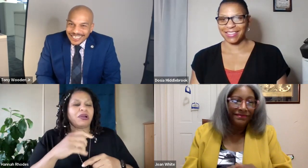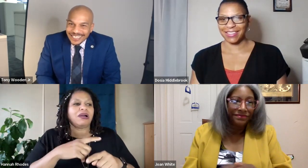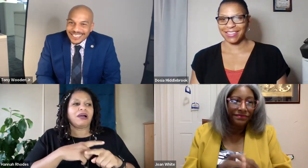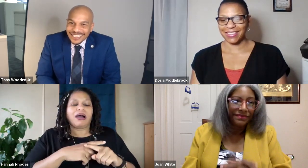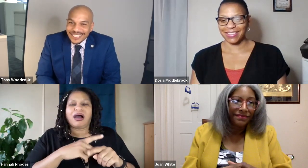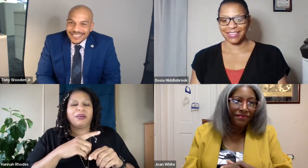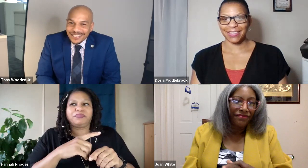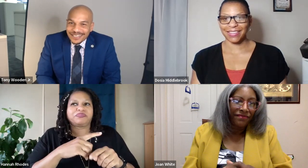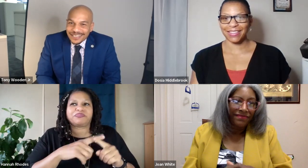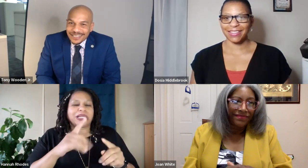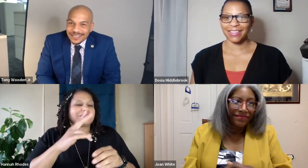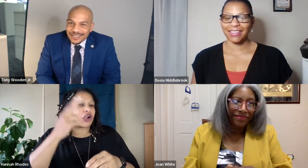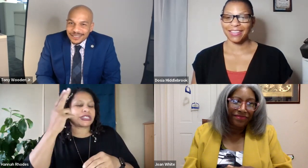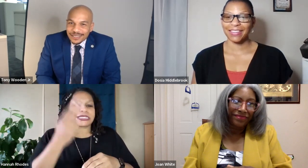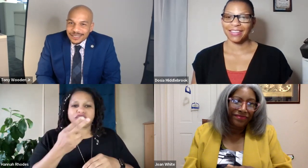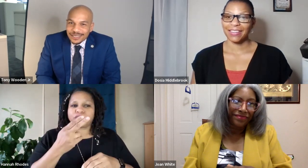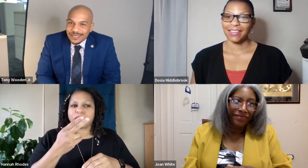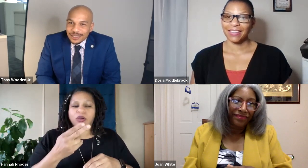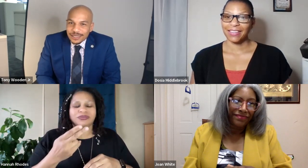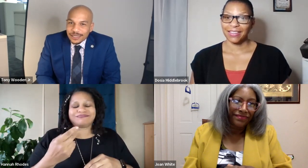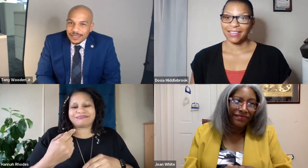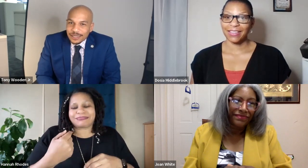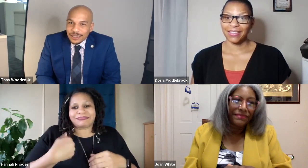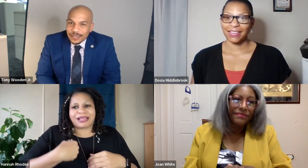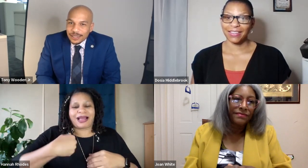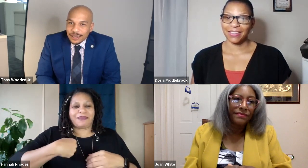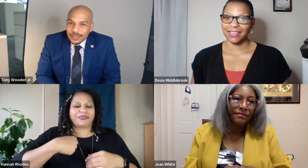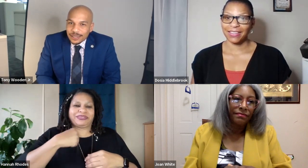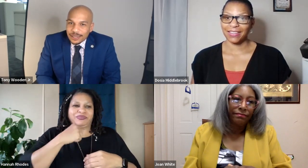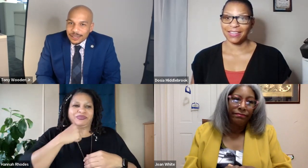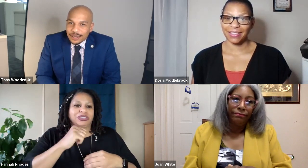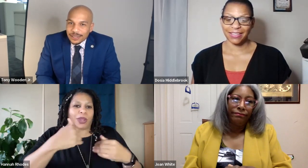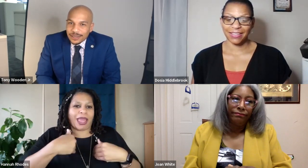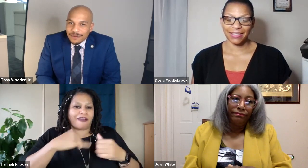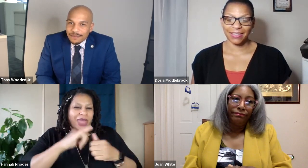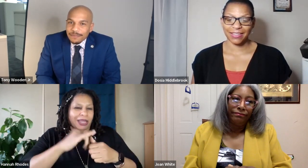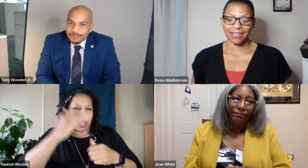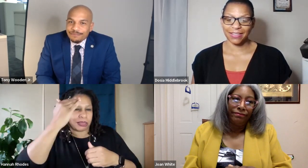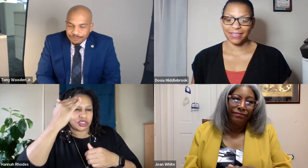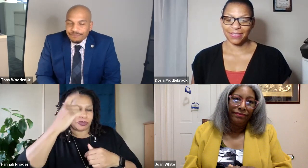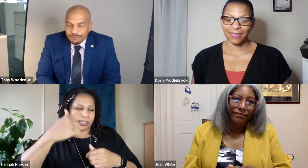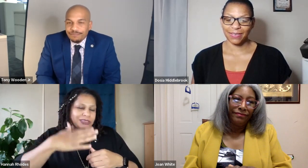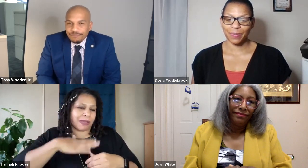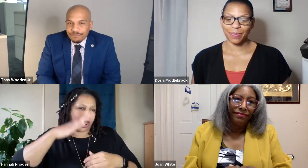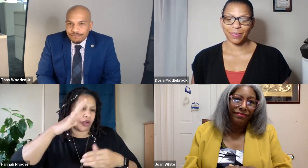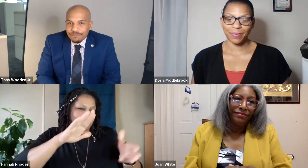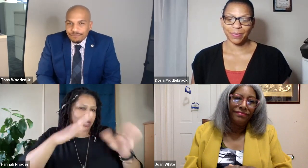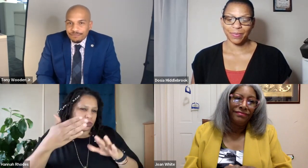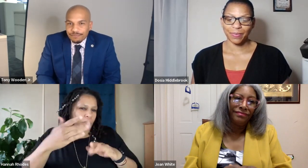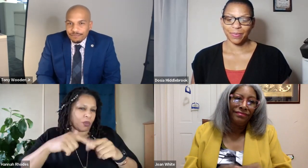then there were people who were not related to me. But I just know that our history is strong.